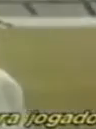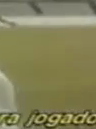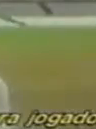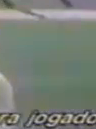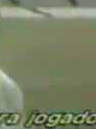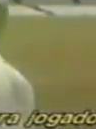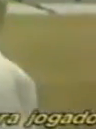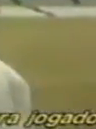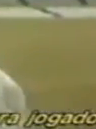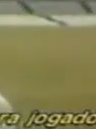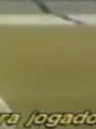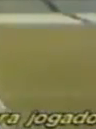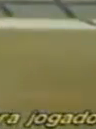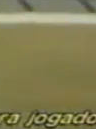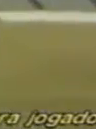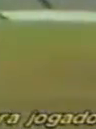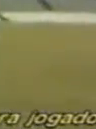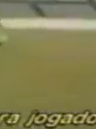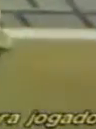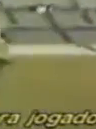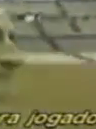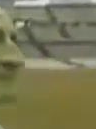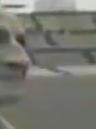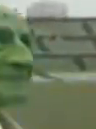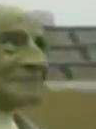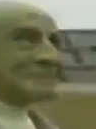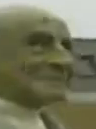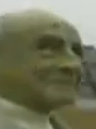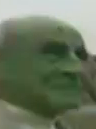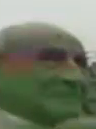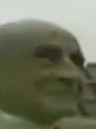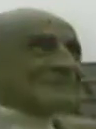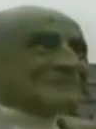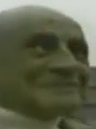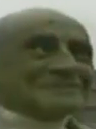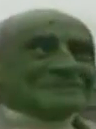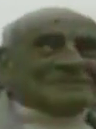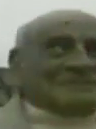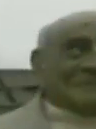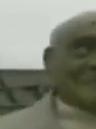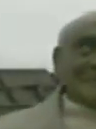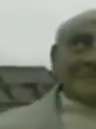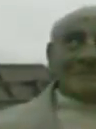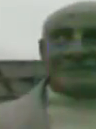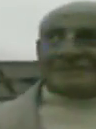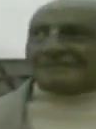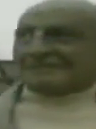Emilio Recoba was one of the Uruguayan squad for that first World Cup final.